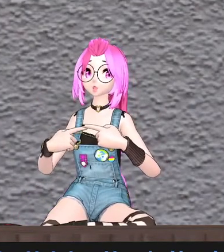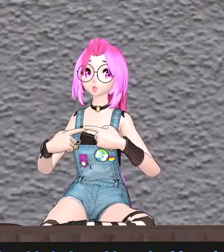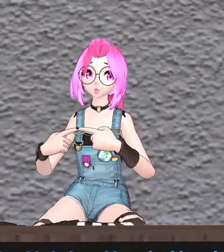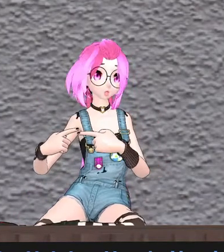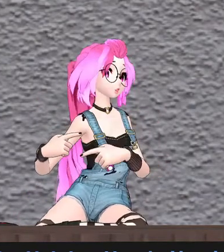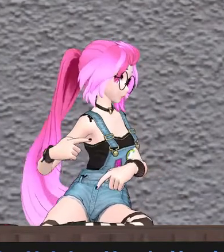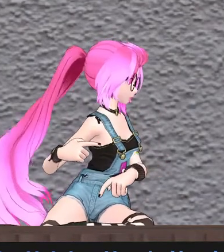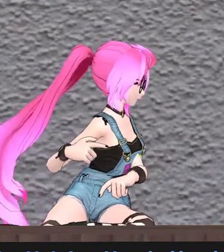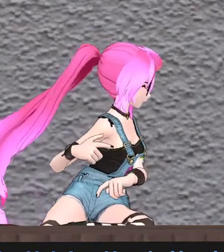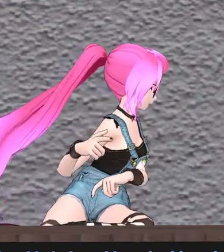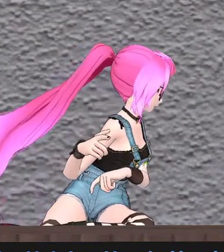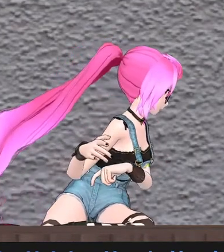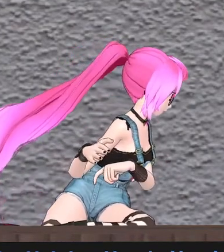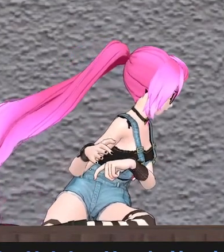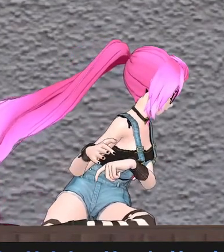Okay.